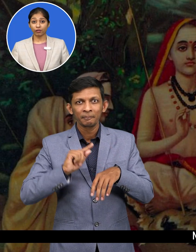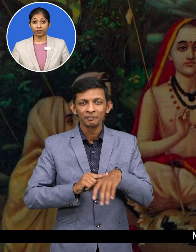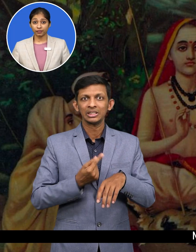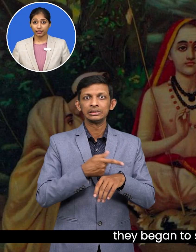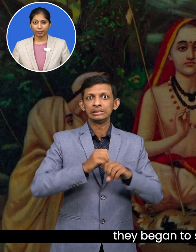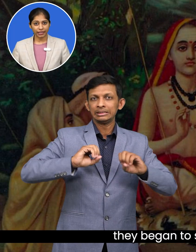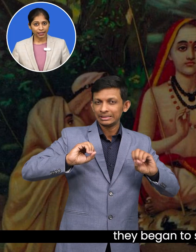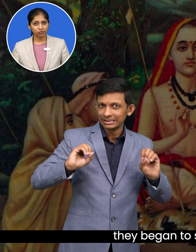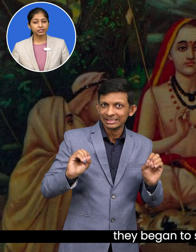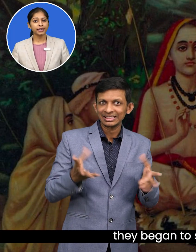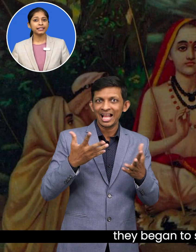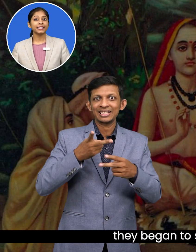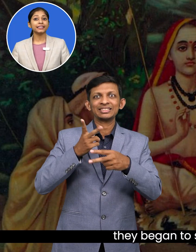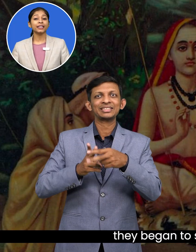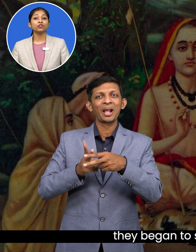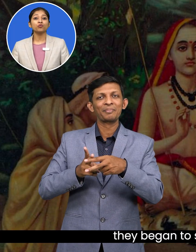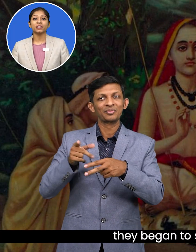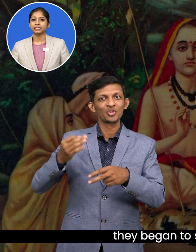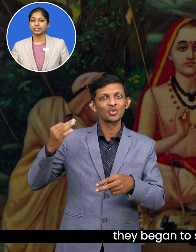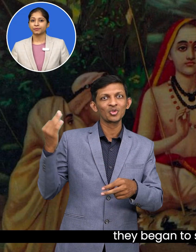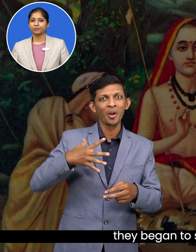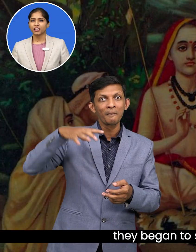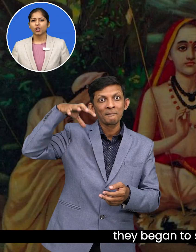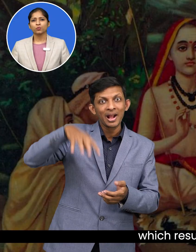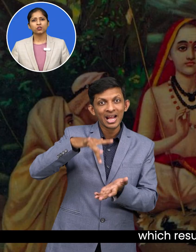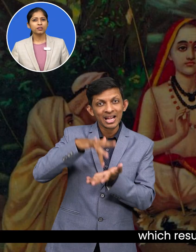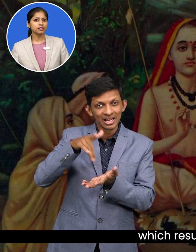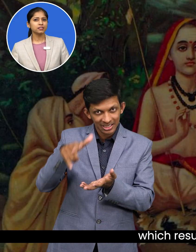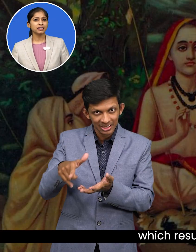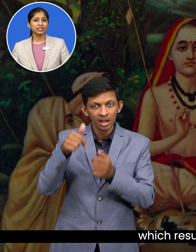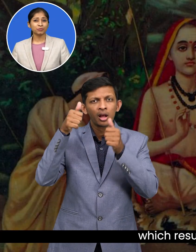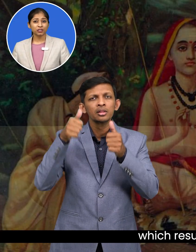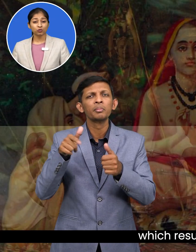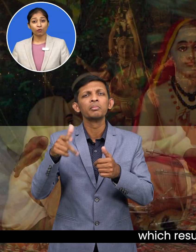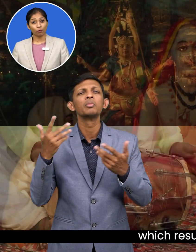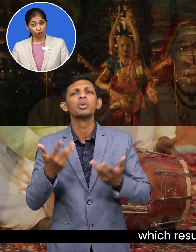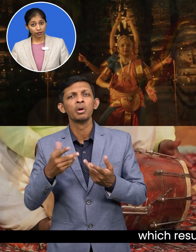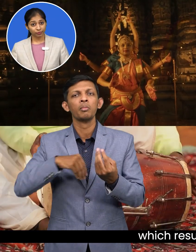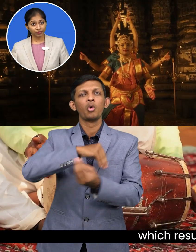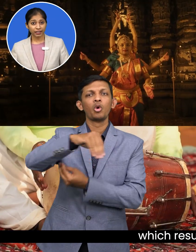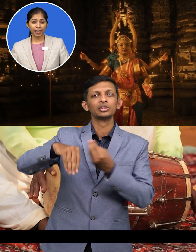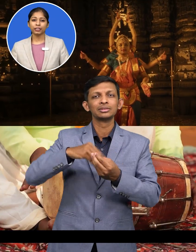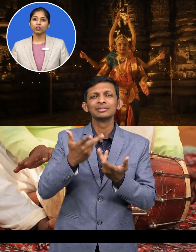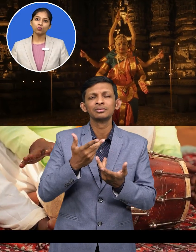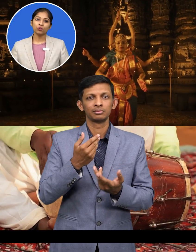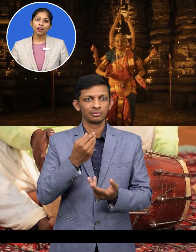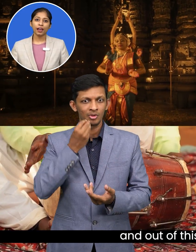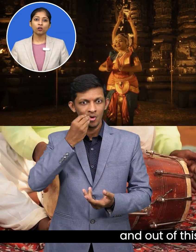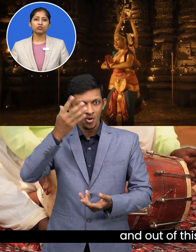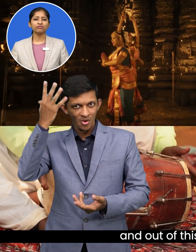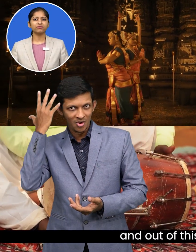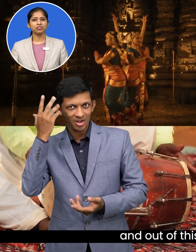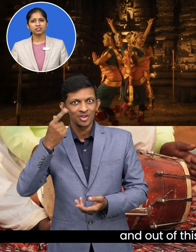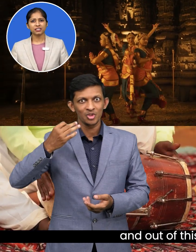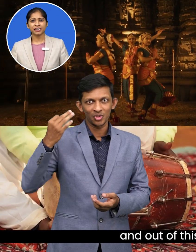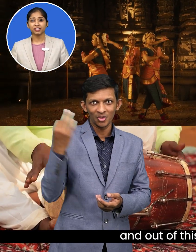Most often, they began to settle in their new places, which resulted in the mix of old and new, and